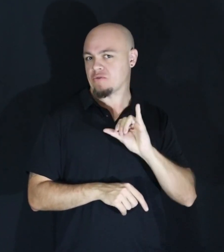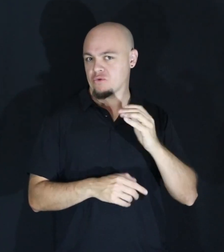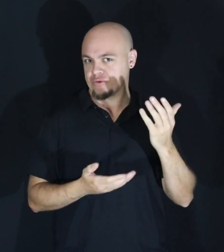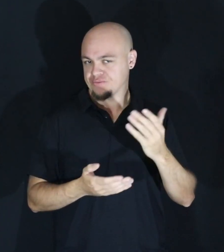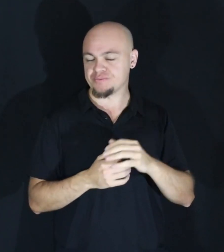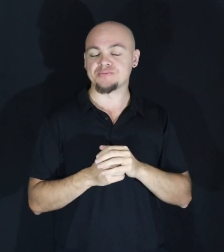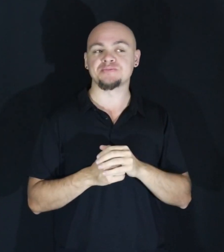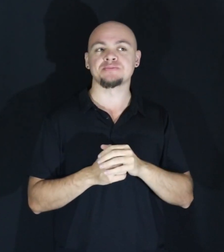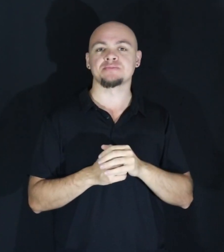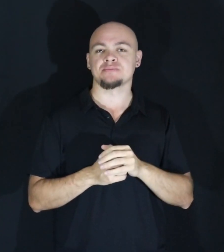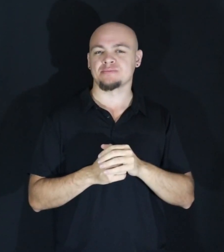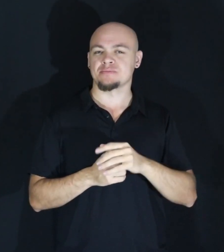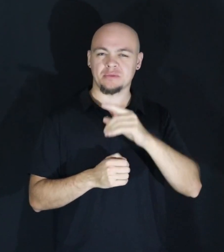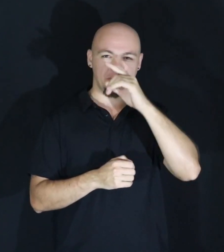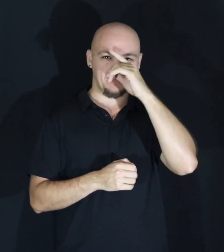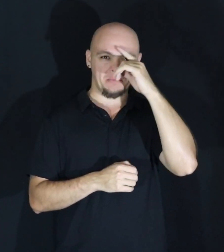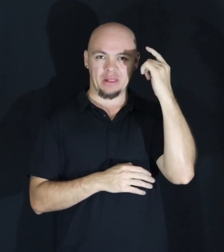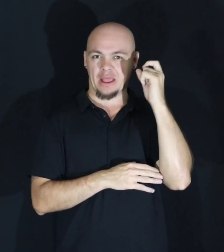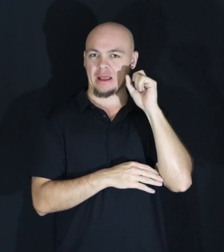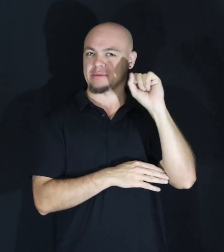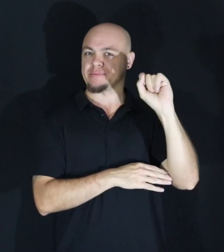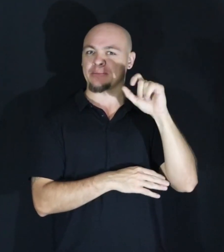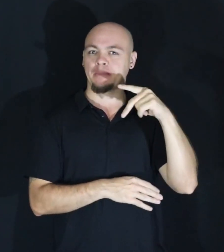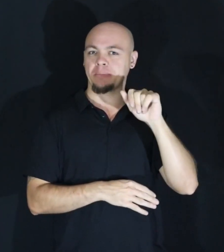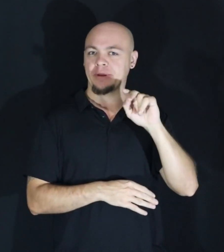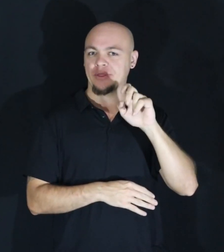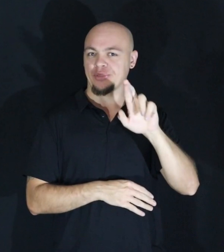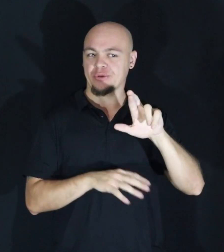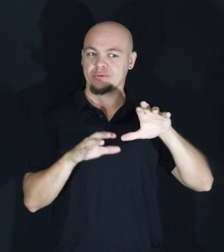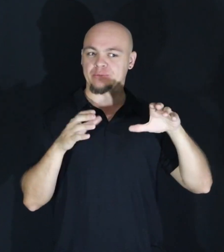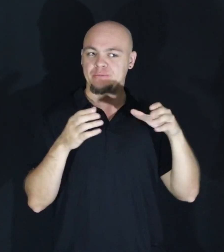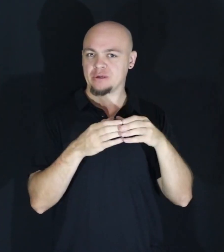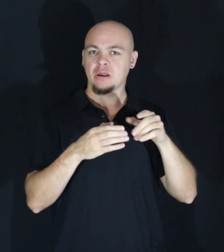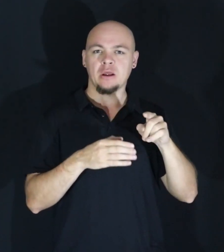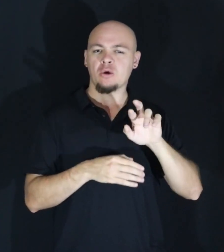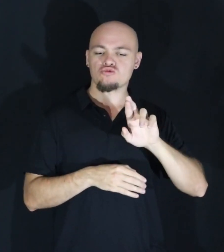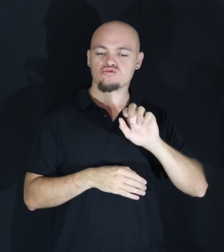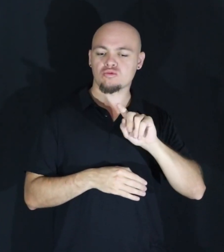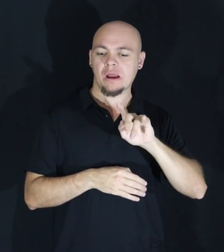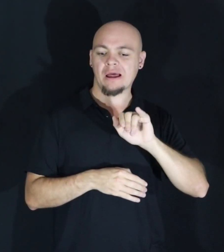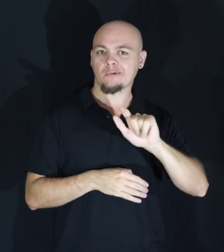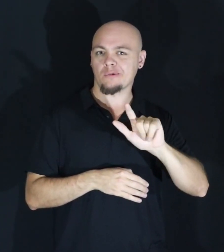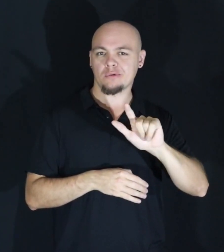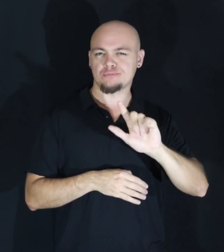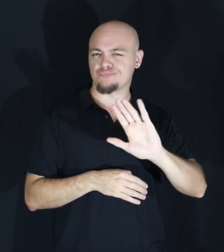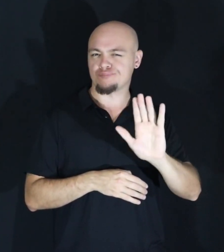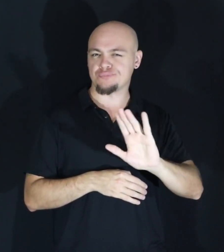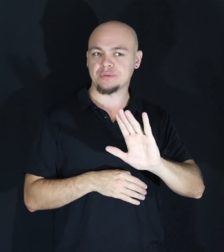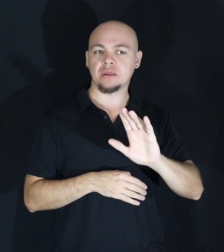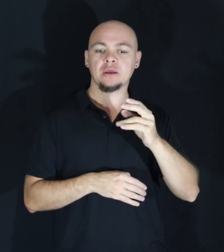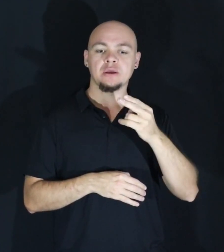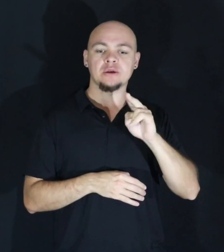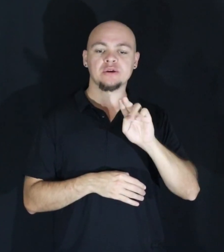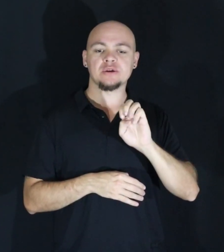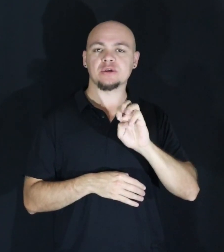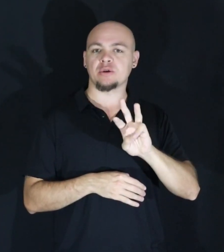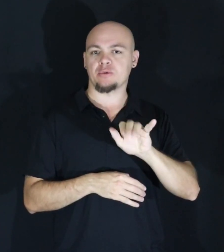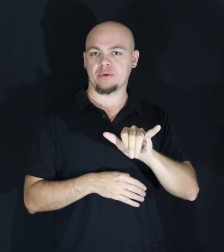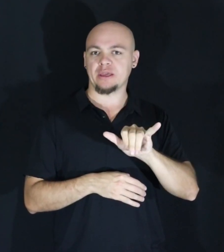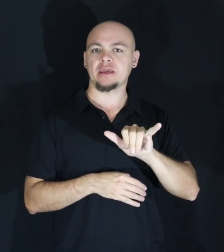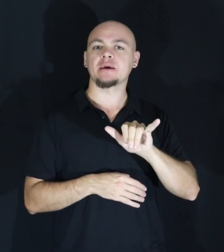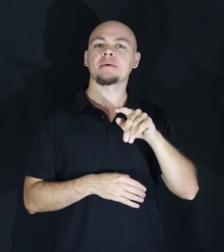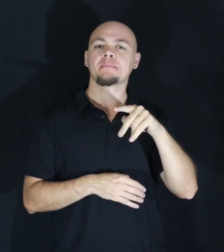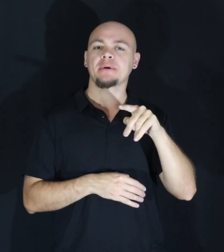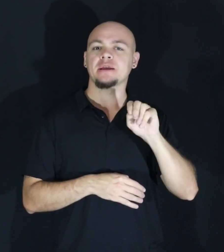the home of the Black Panther Party, and not the radicalists you may be thinking of. I'm talking Huey P. Newton and Bobby